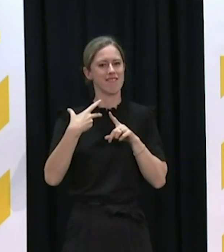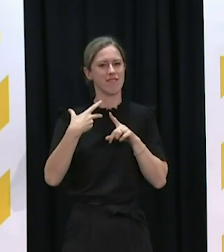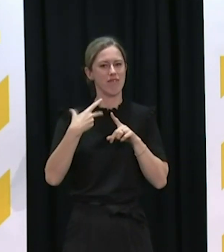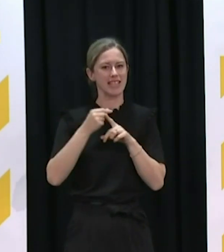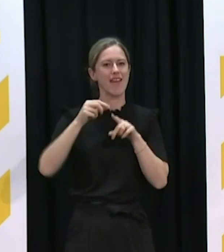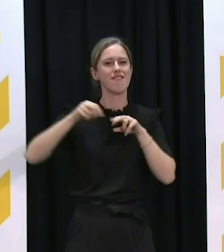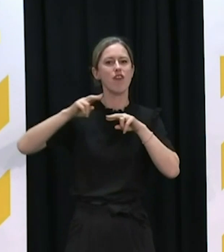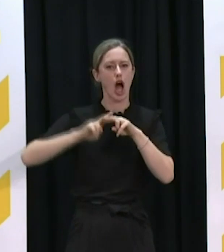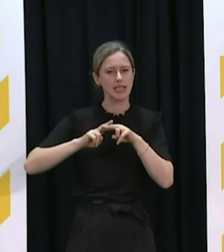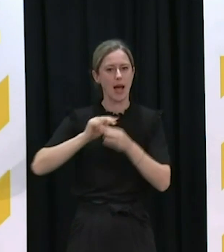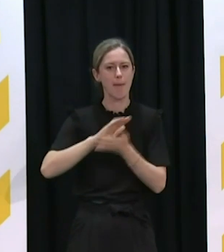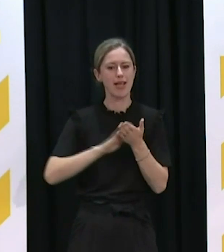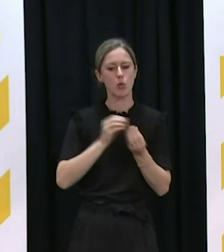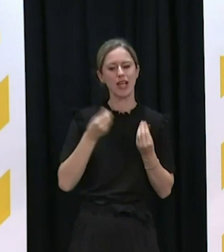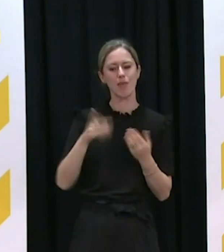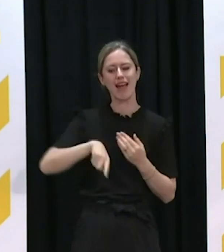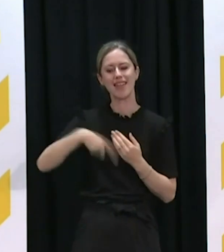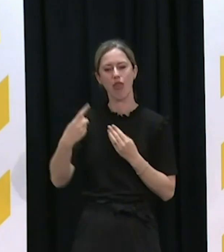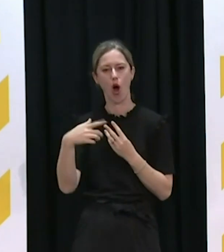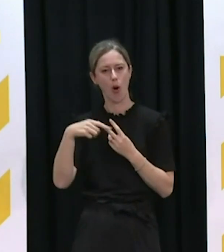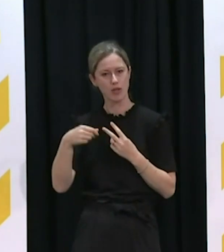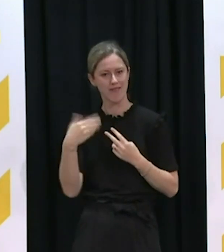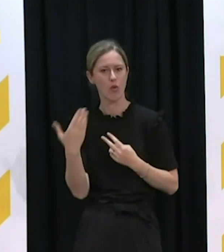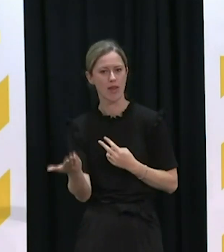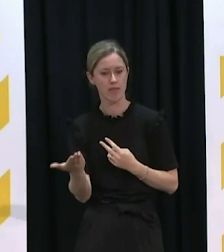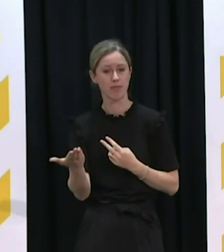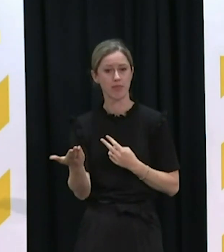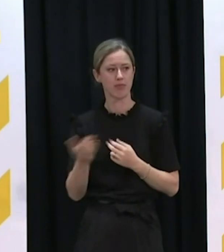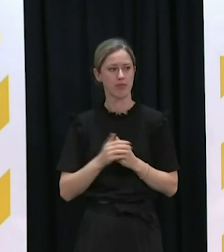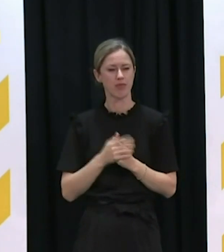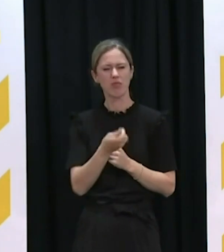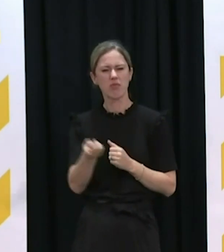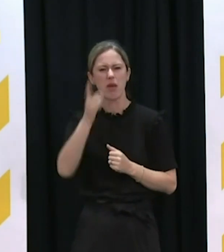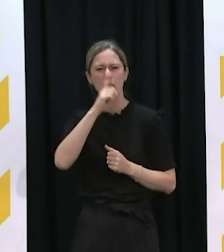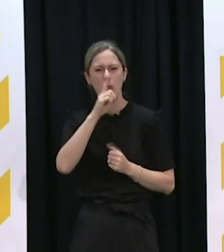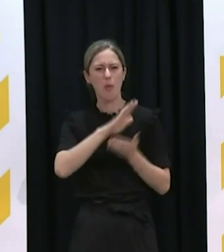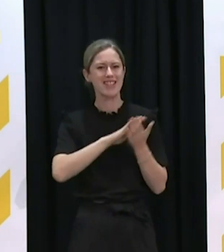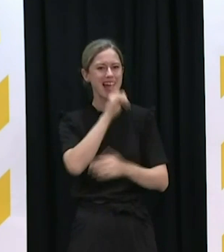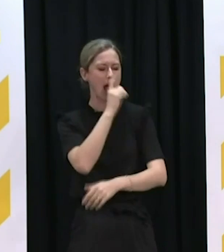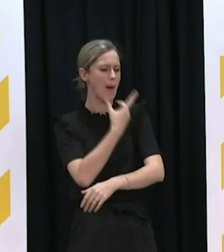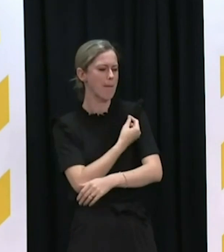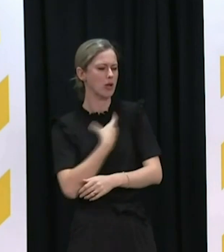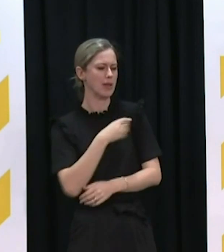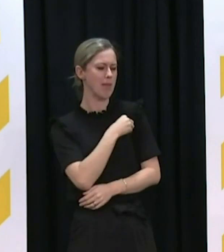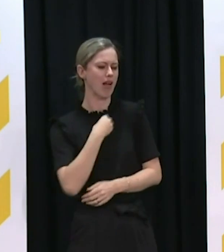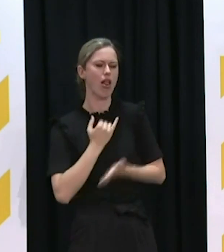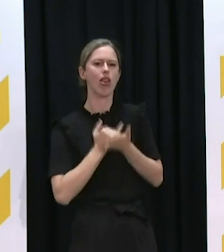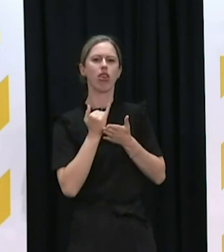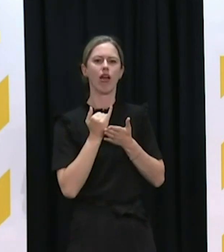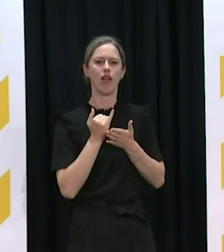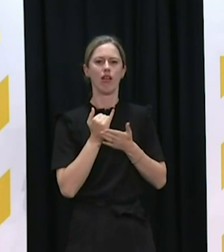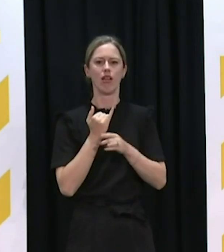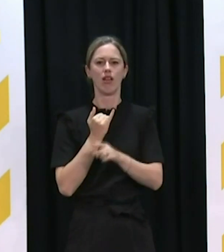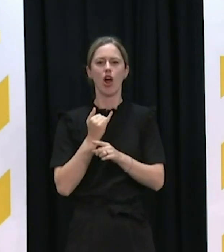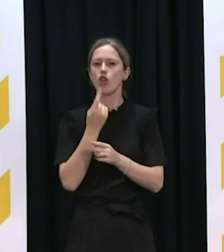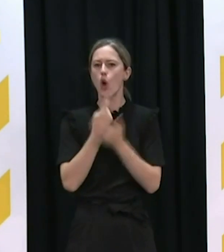is appropriate to have an option available for them. So those are people who cannot have Pfizer for medical reasons, and that's likely